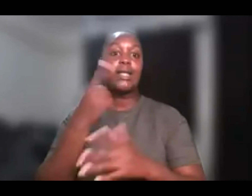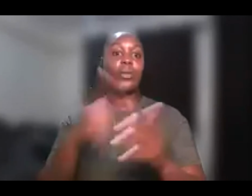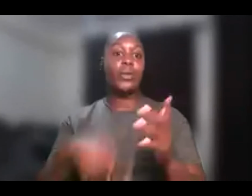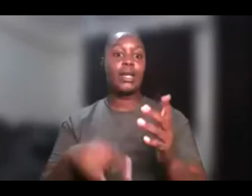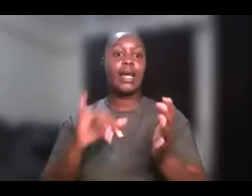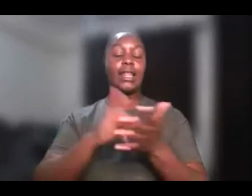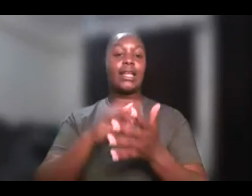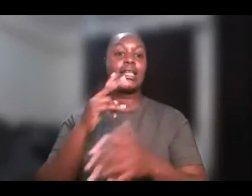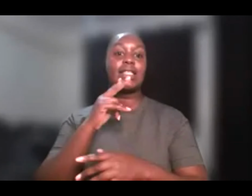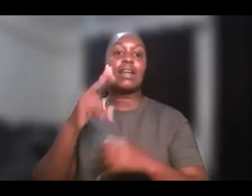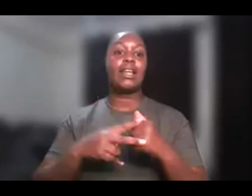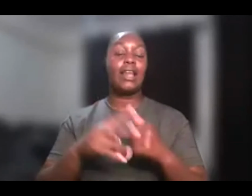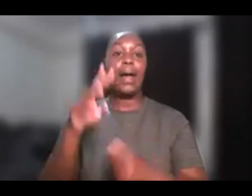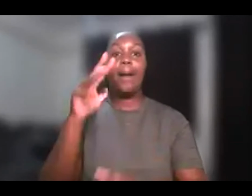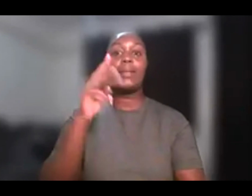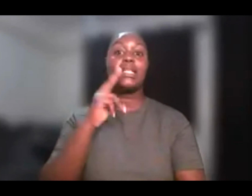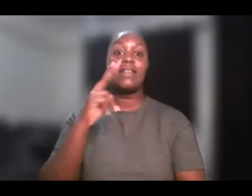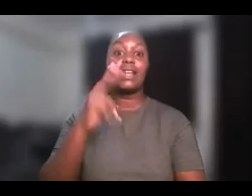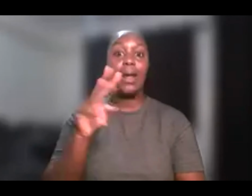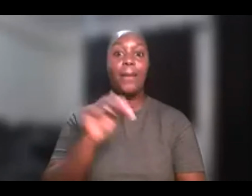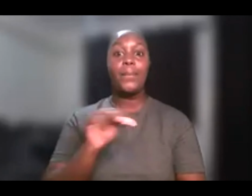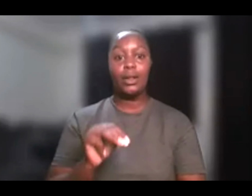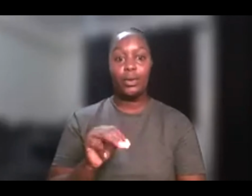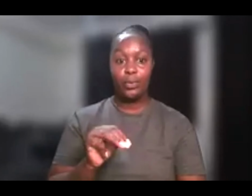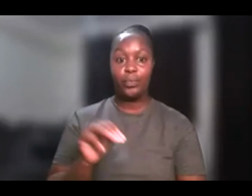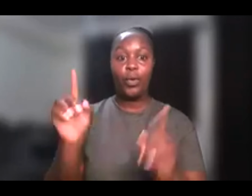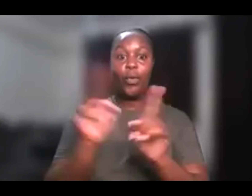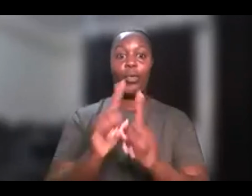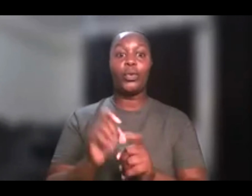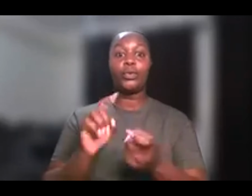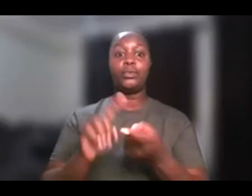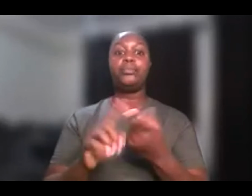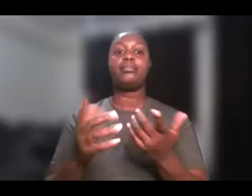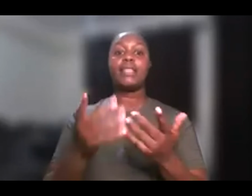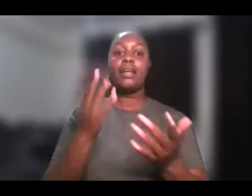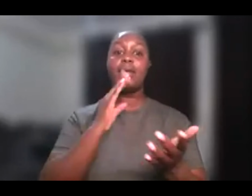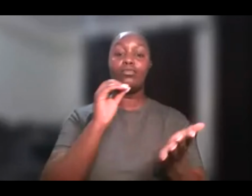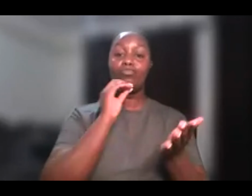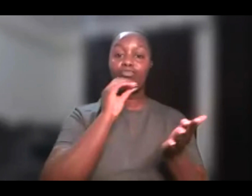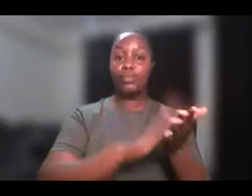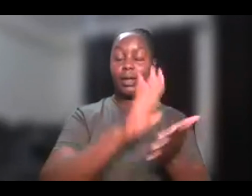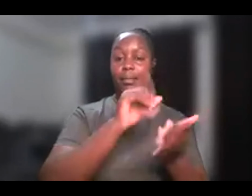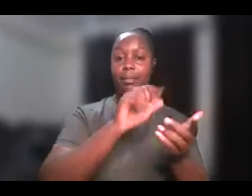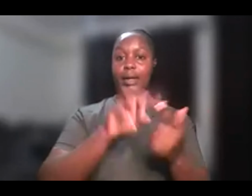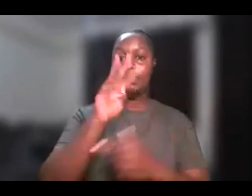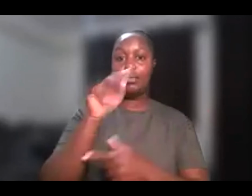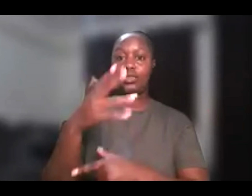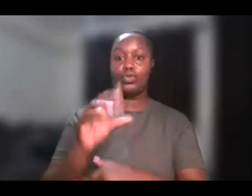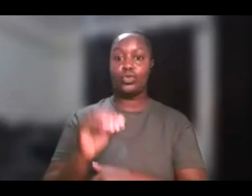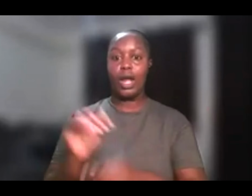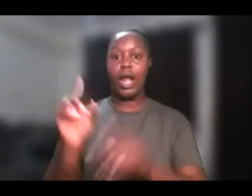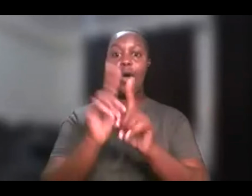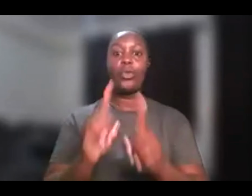2050. In Africa, there is that huge gap. 40 million people do have this issue, and it's projected to reach up